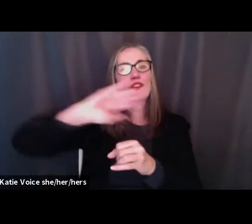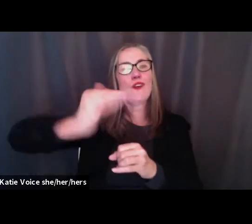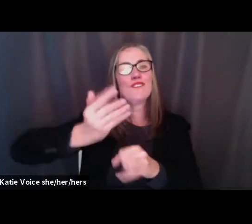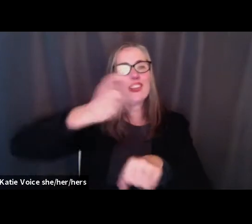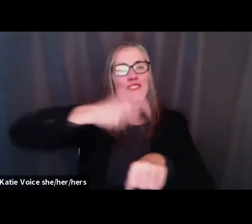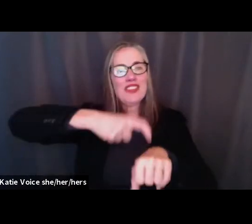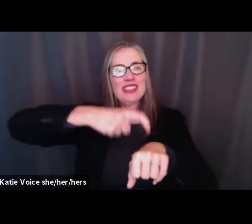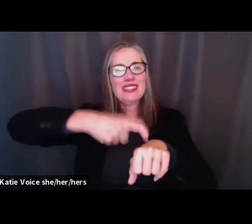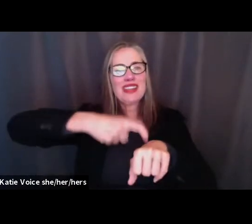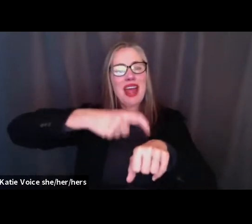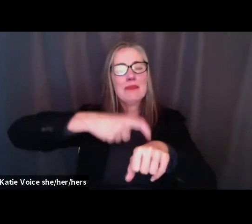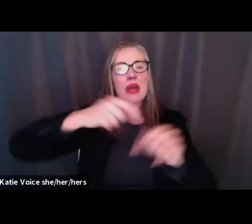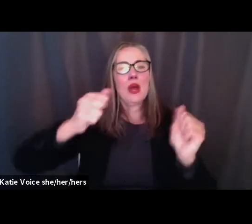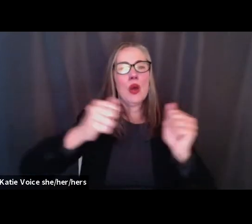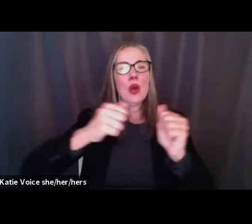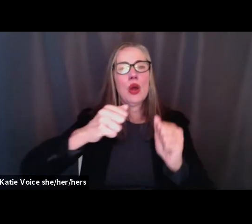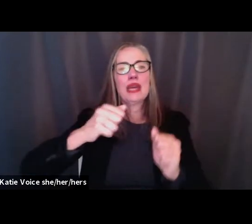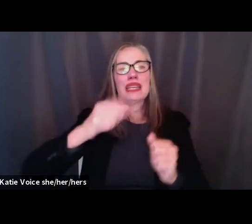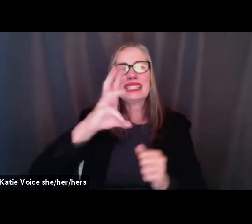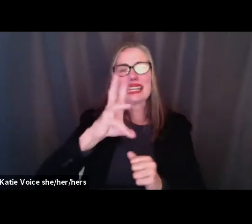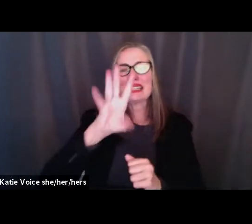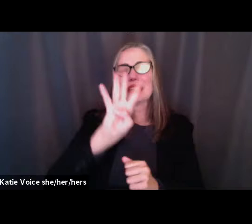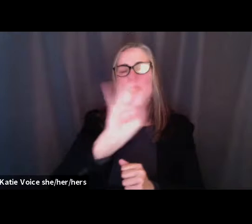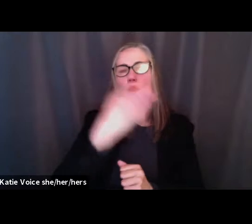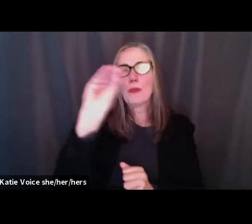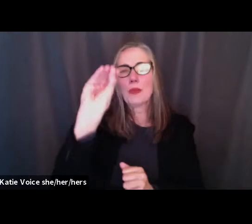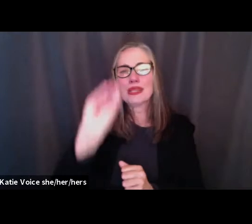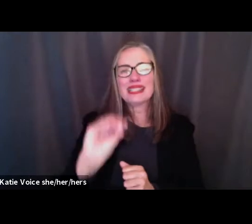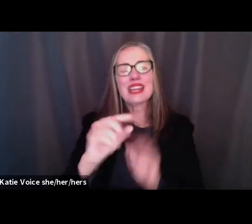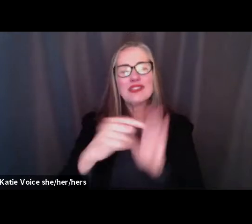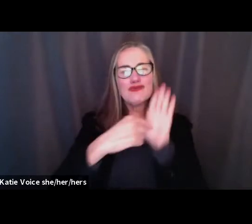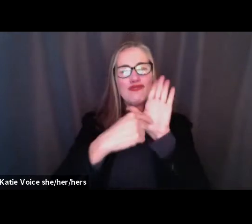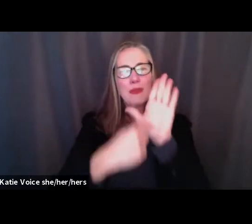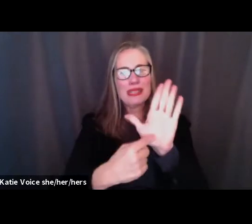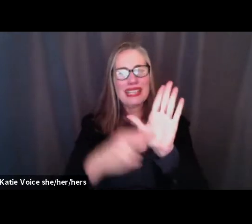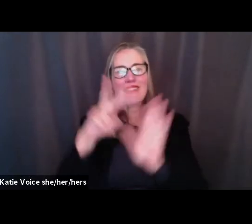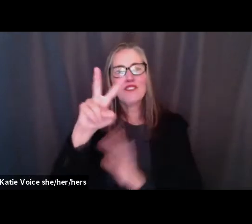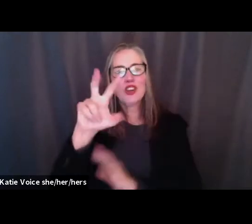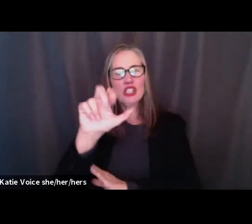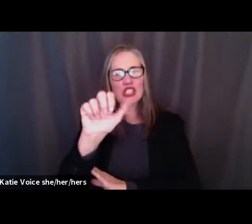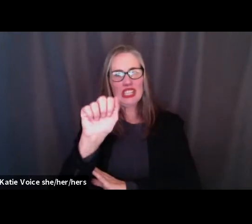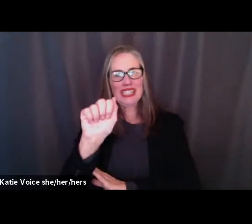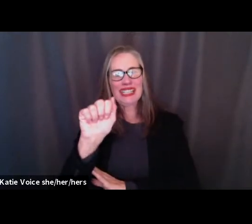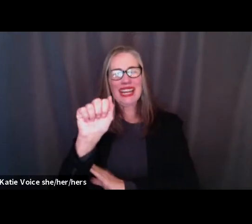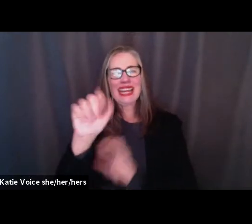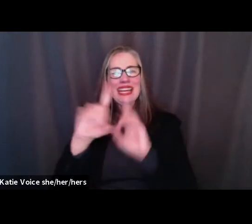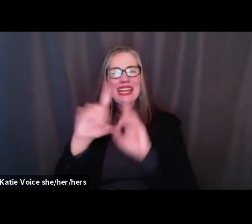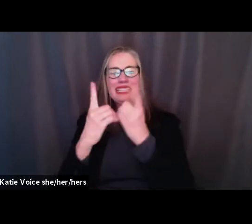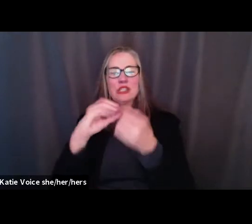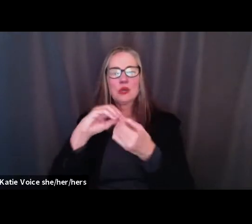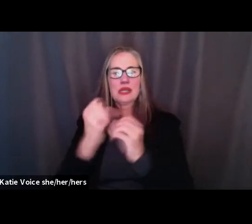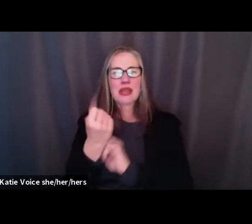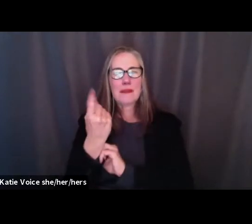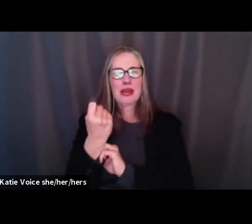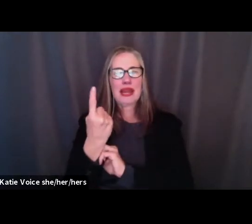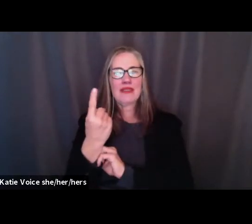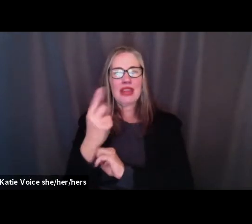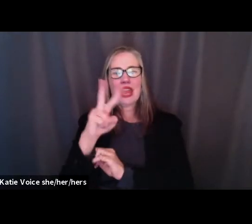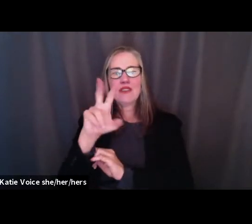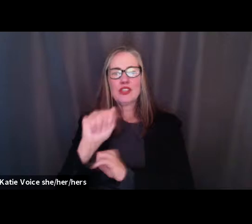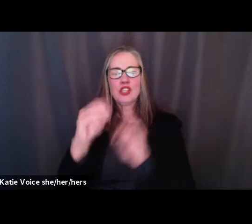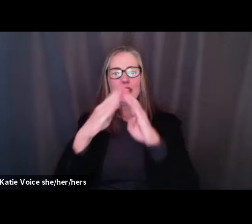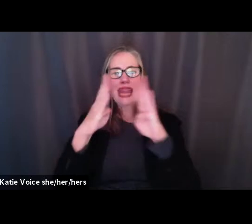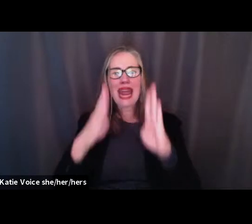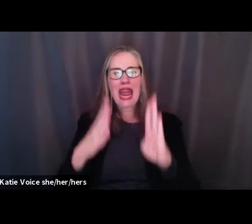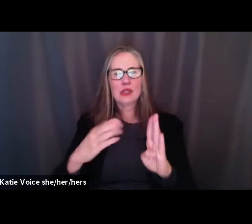with 64% to represent Virginia District 11 in the Virginia House of Delegates.